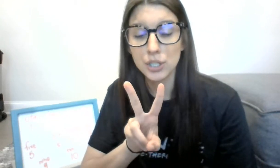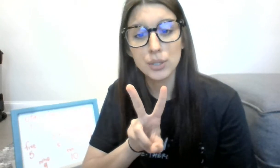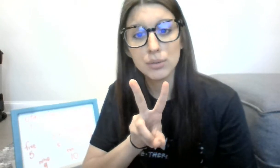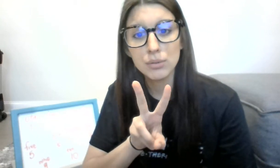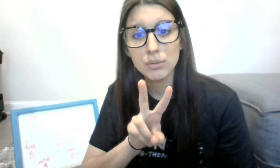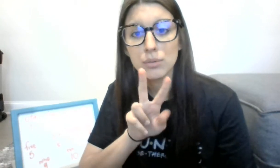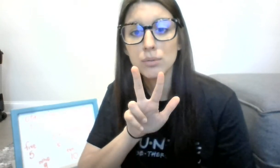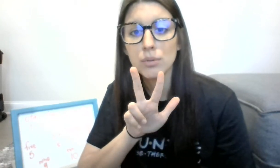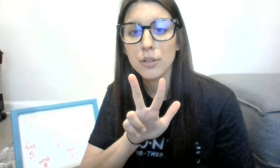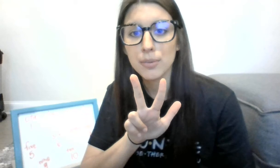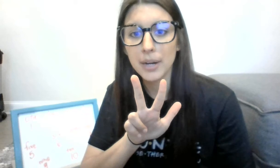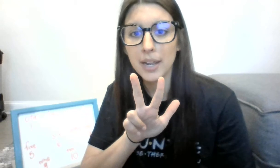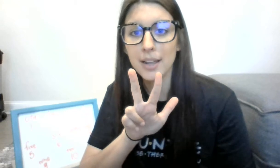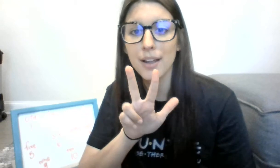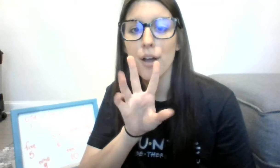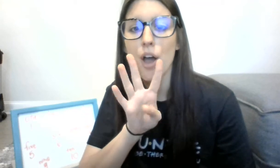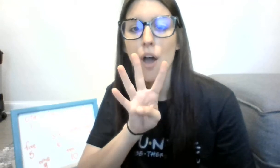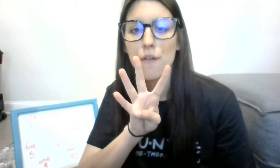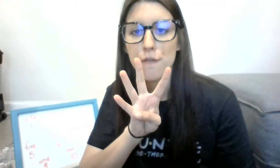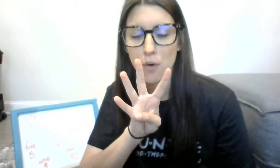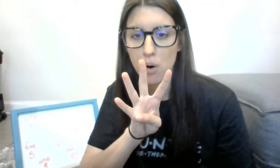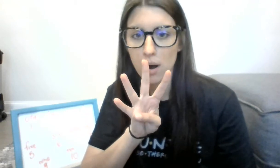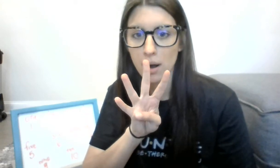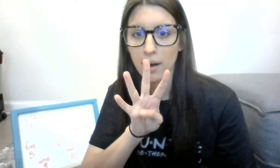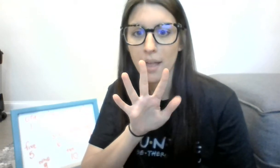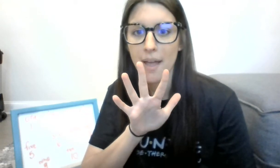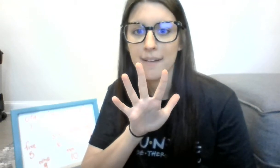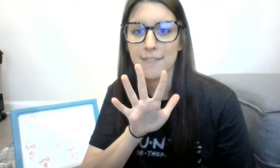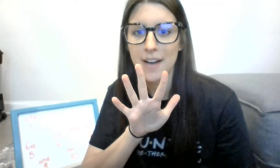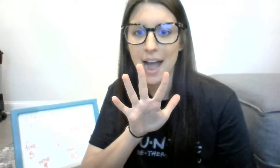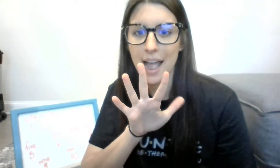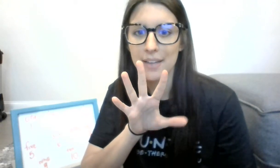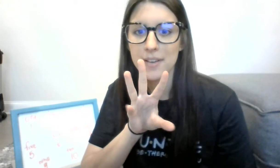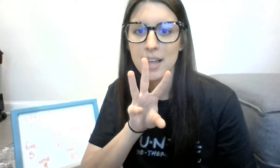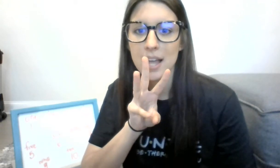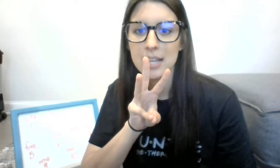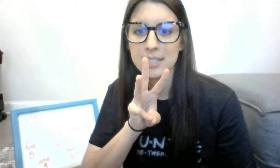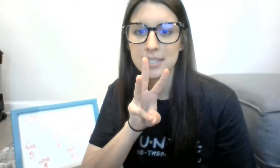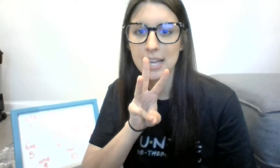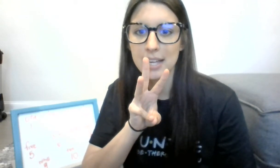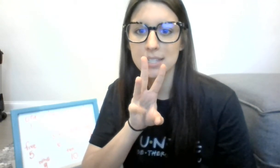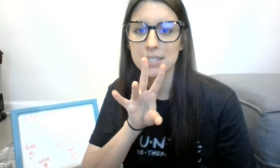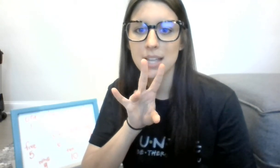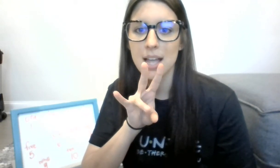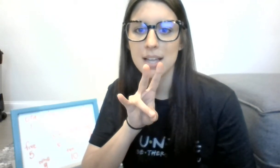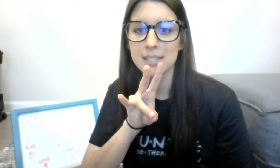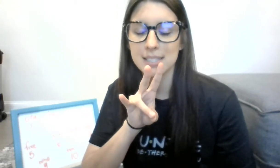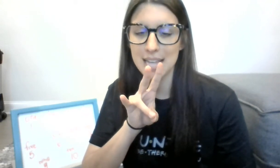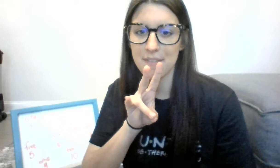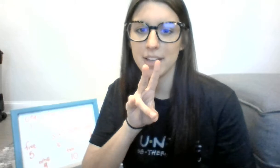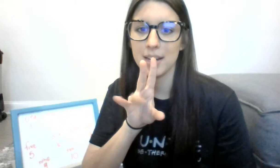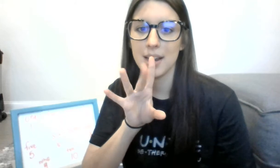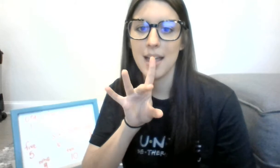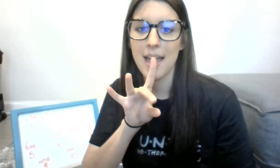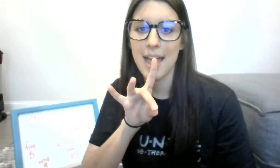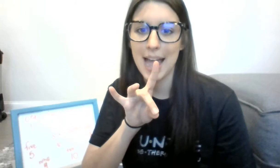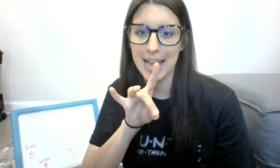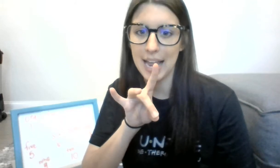2, 3, 4, 5, 6, 7,